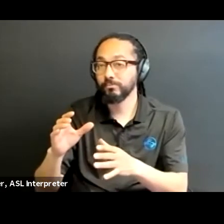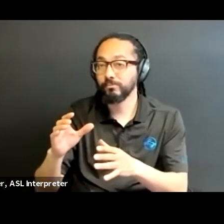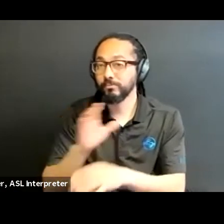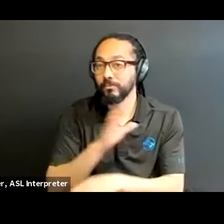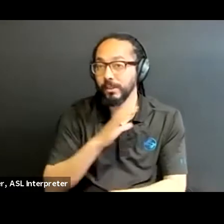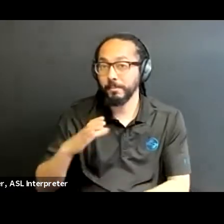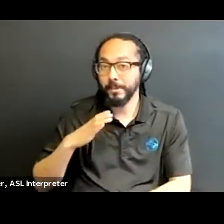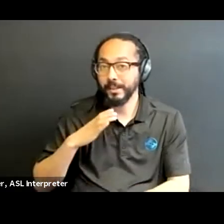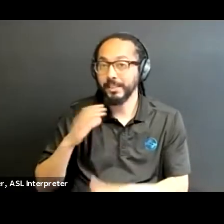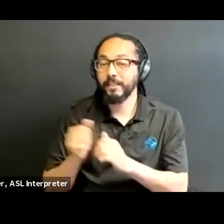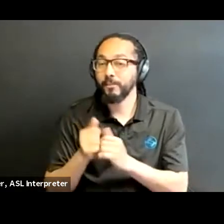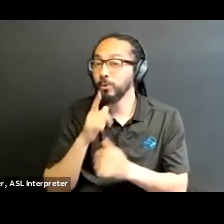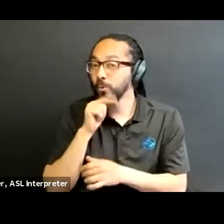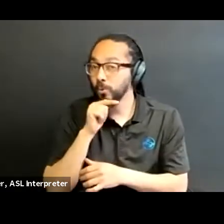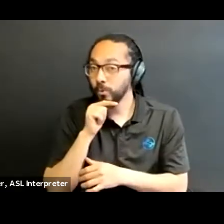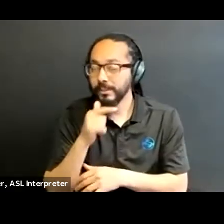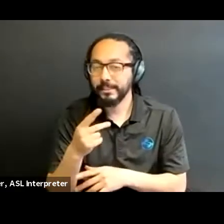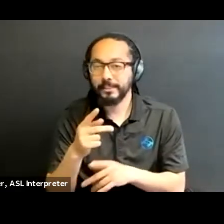agencies.